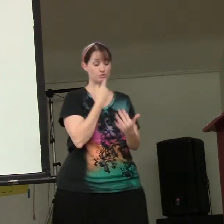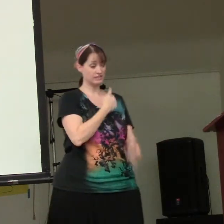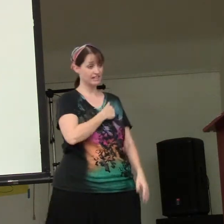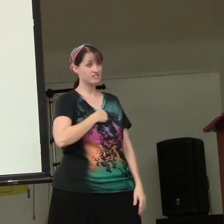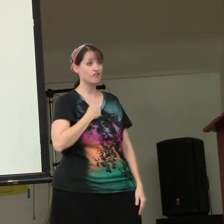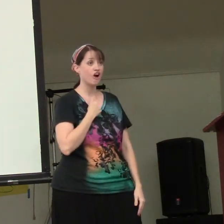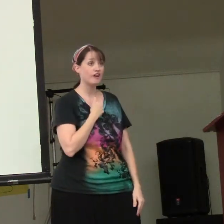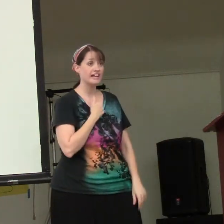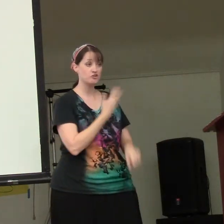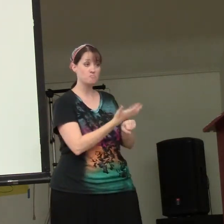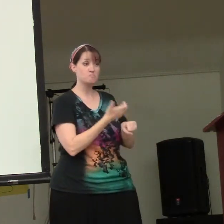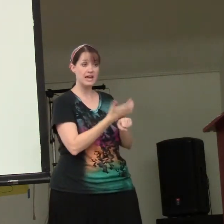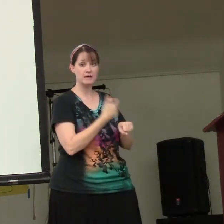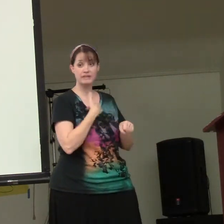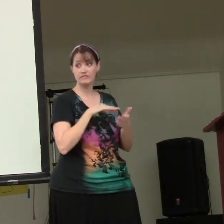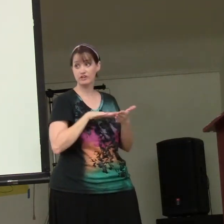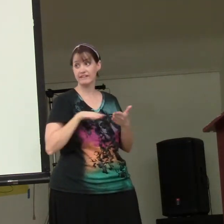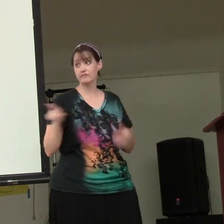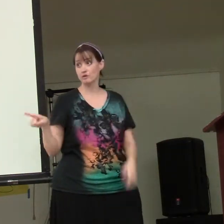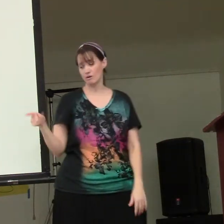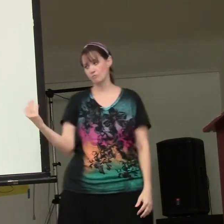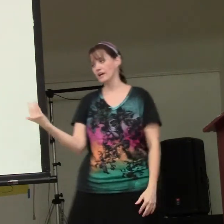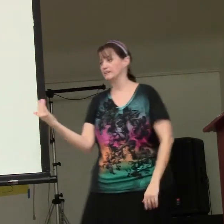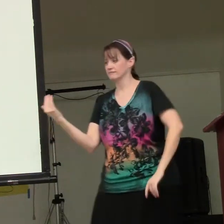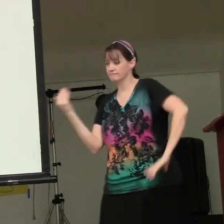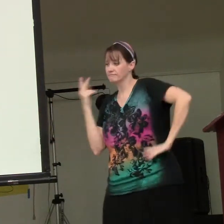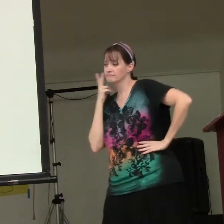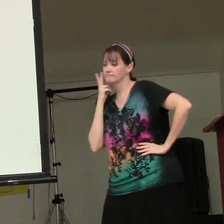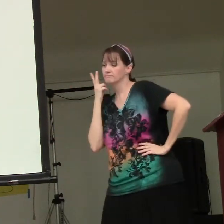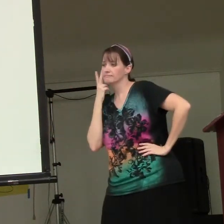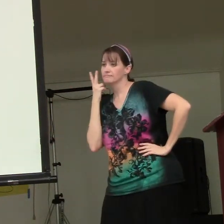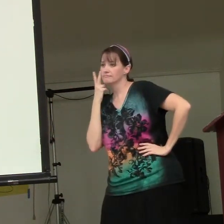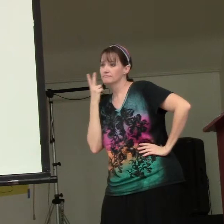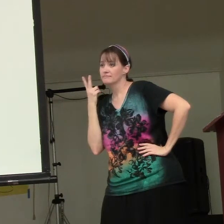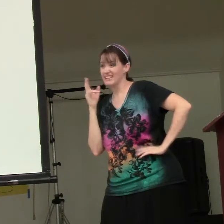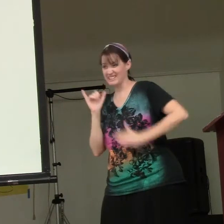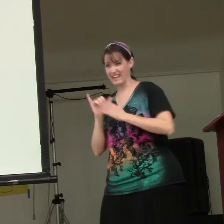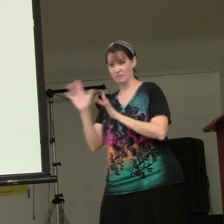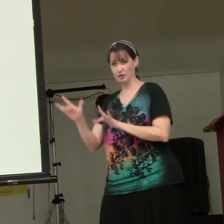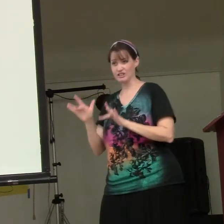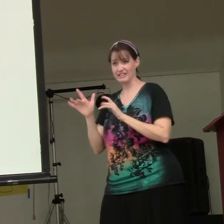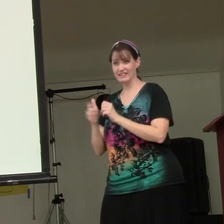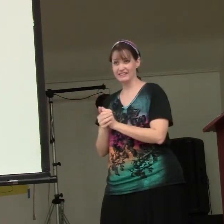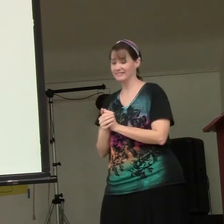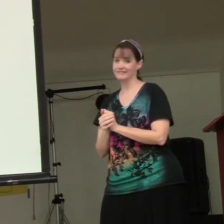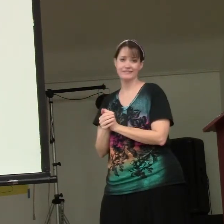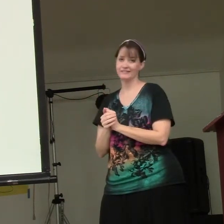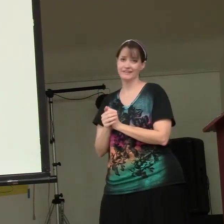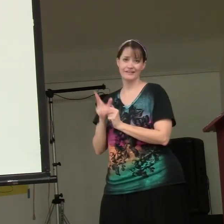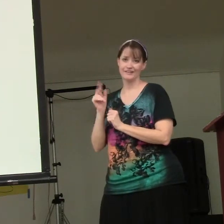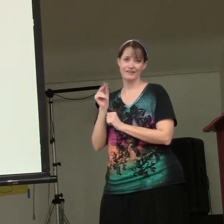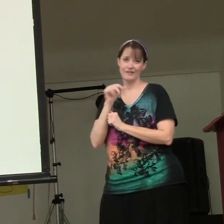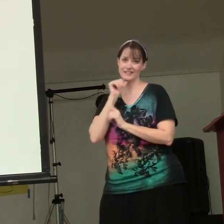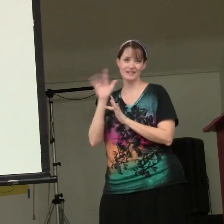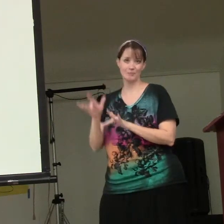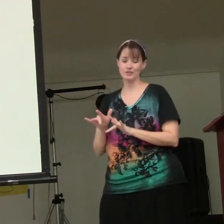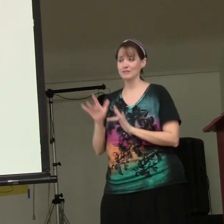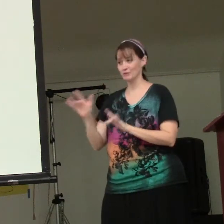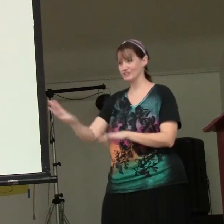say sorry and you beg me to forgive you. I'm waiting. Is that mercy? No, that's not mercy. Mercy